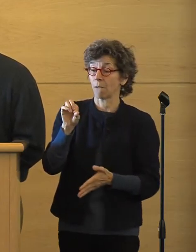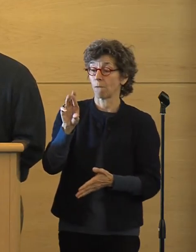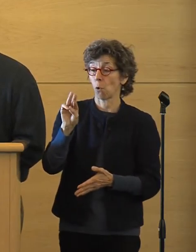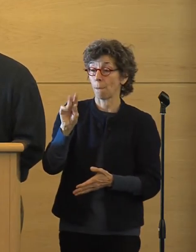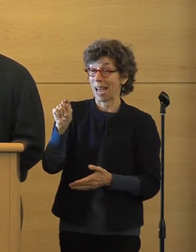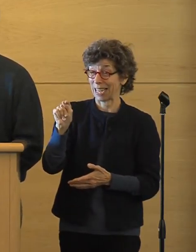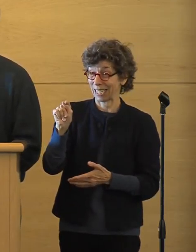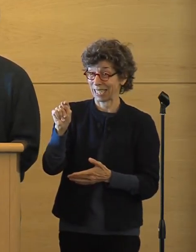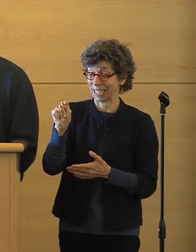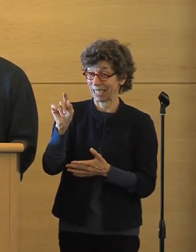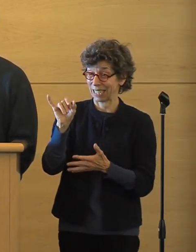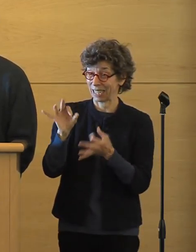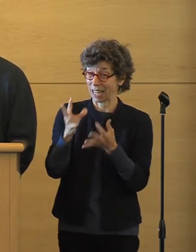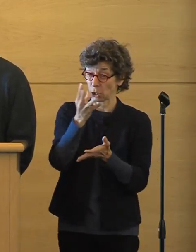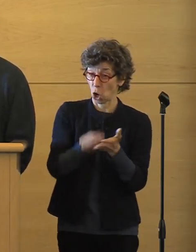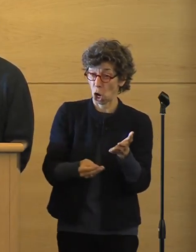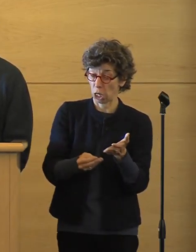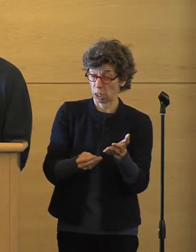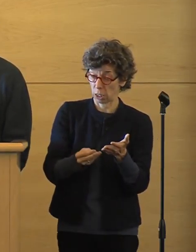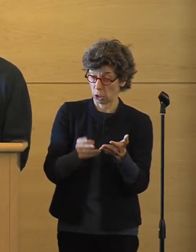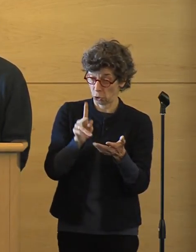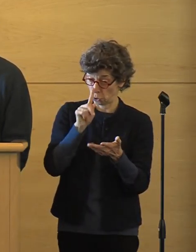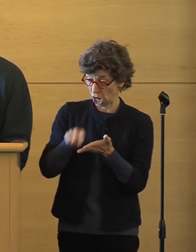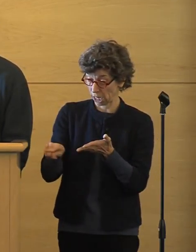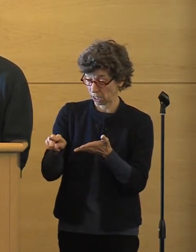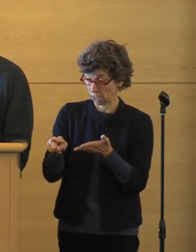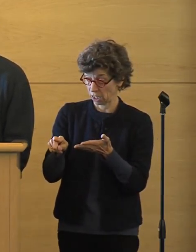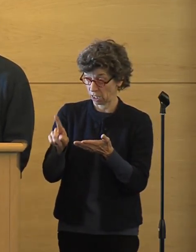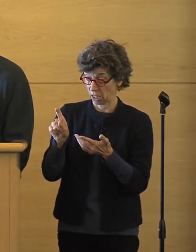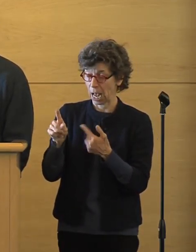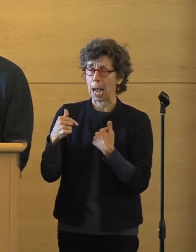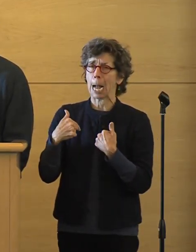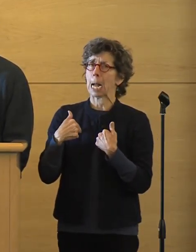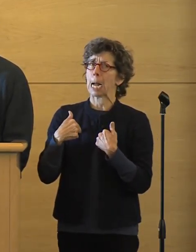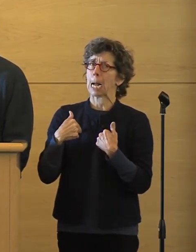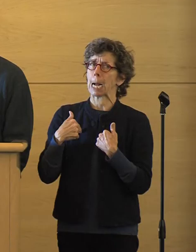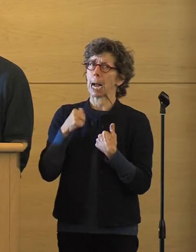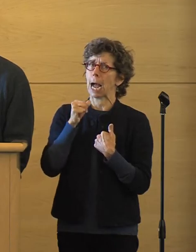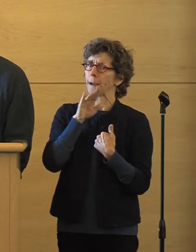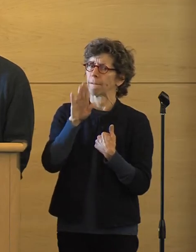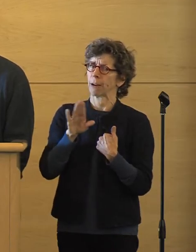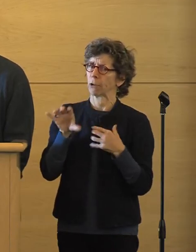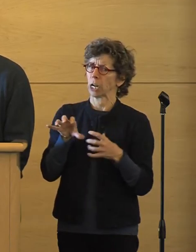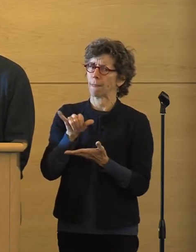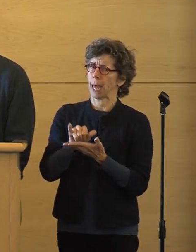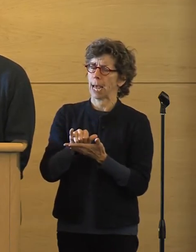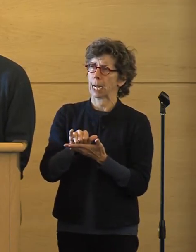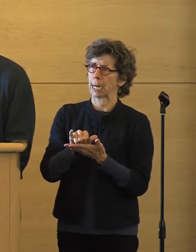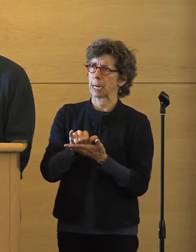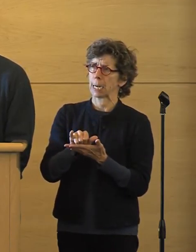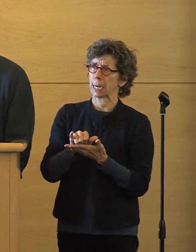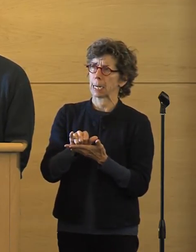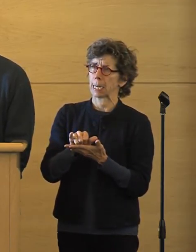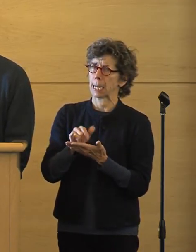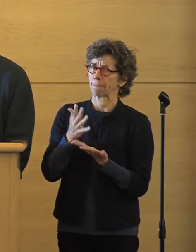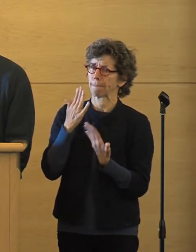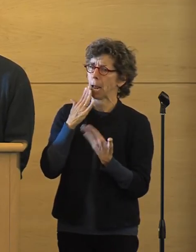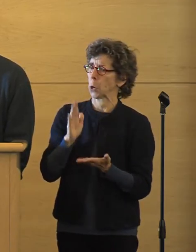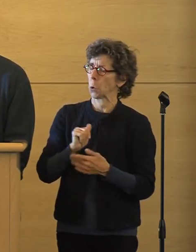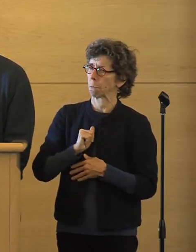Just a quick question about PDF. You can convert it back into Word. I've never looked at it, but can you regain some of